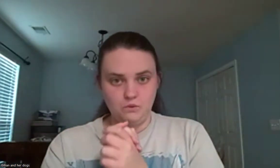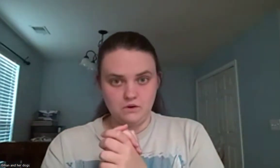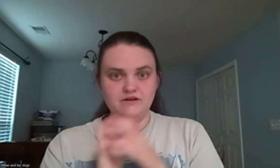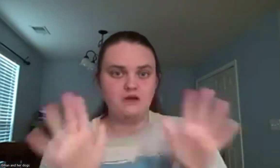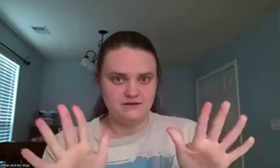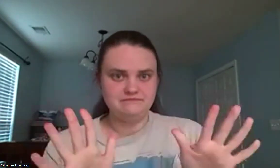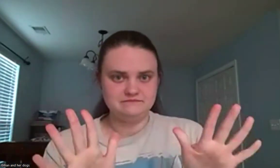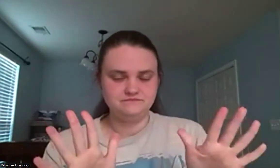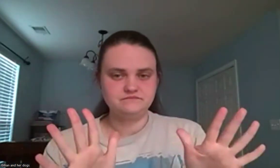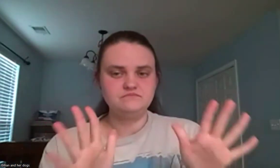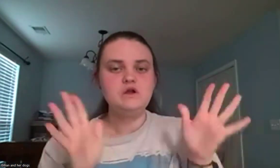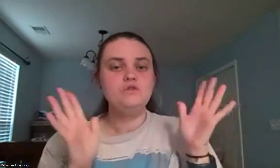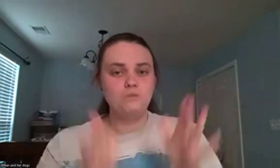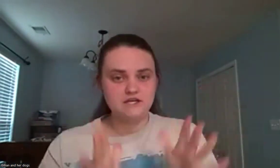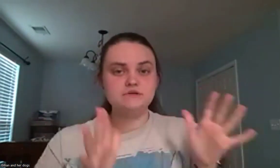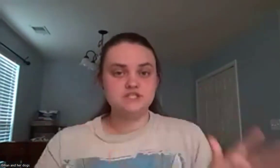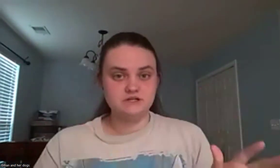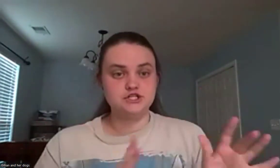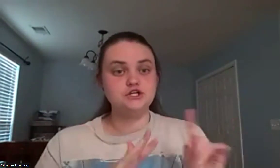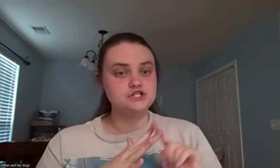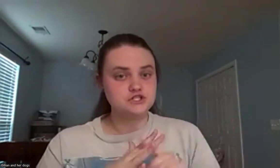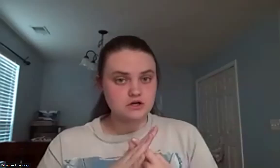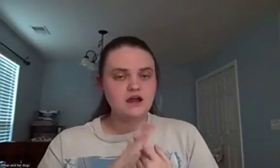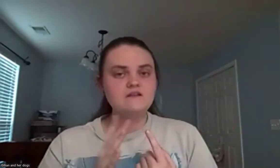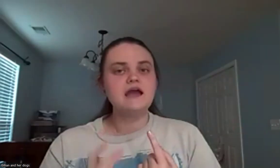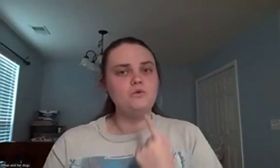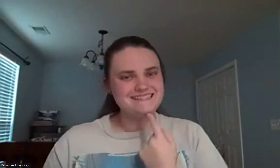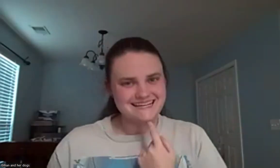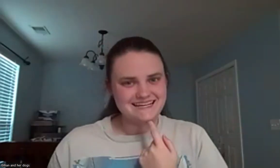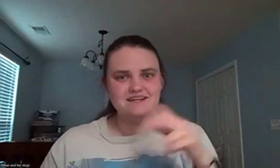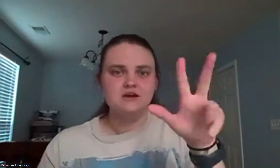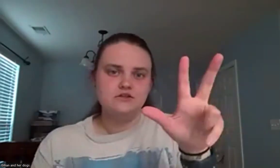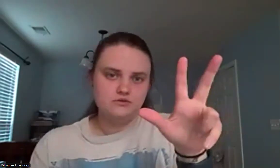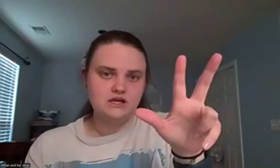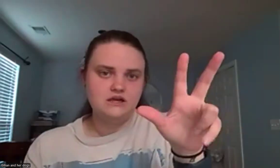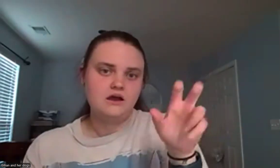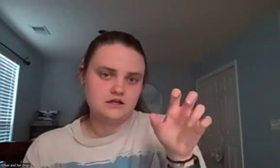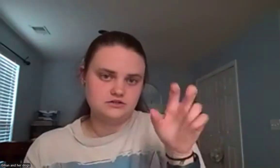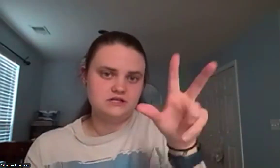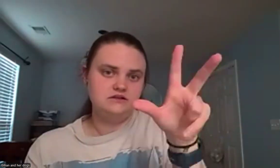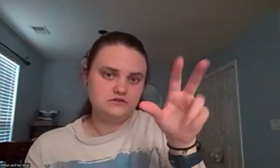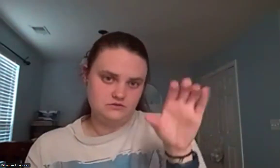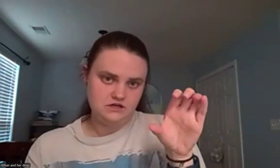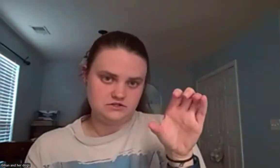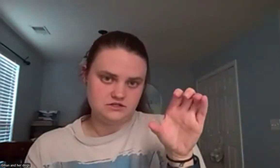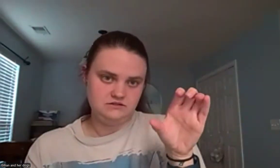374. Okay. And the way you would do it is you're going to start kind of like how we say it. 300,